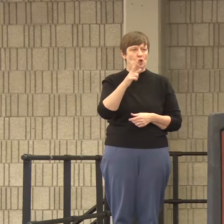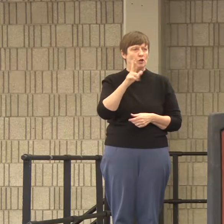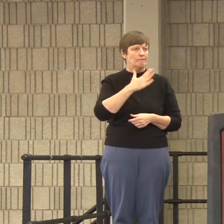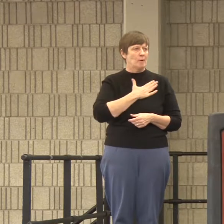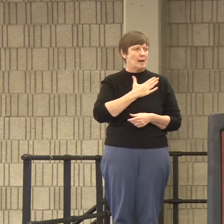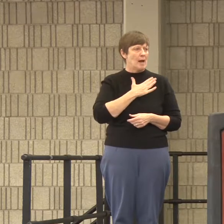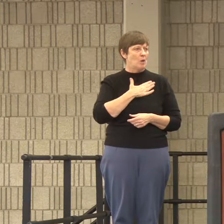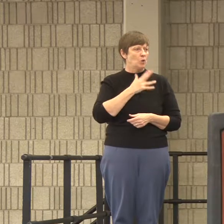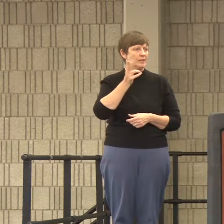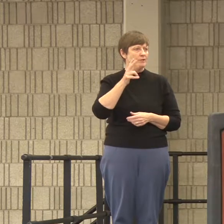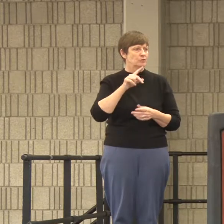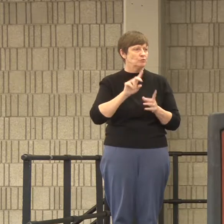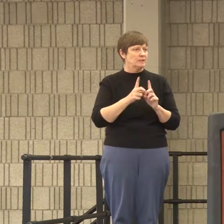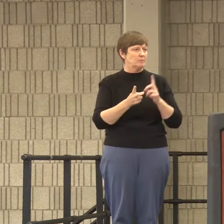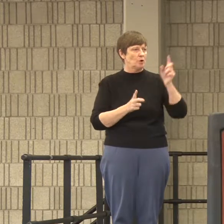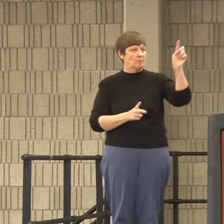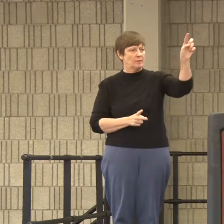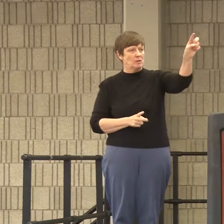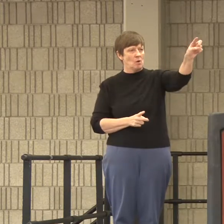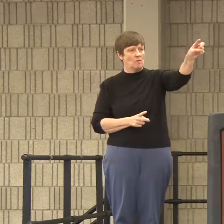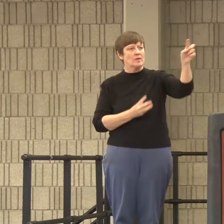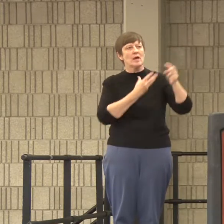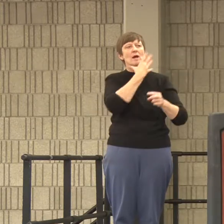Ron, there he is over there.